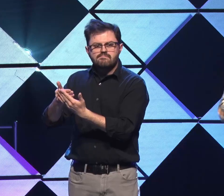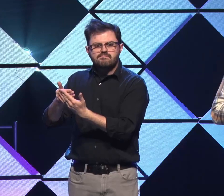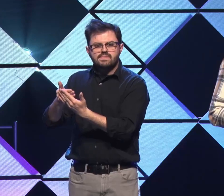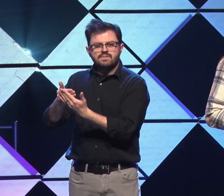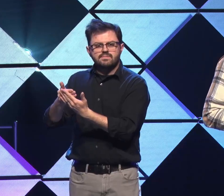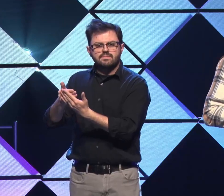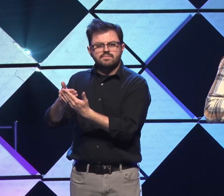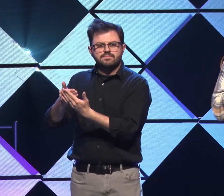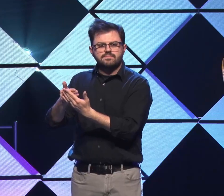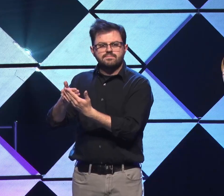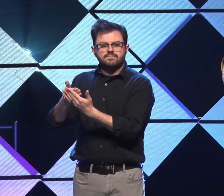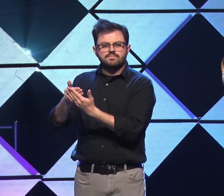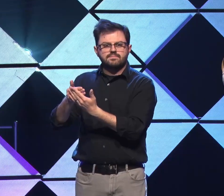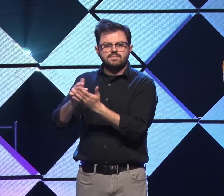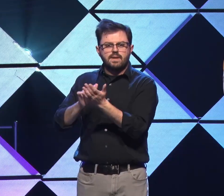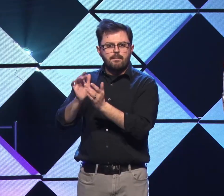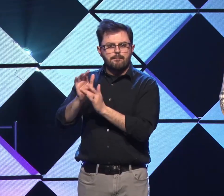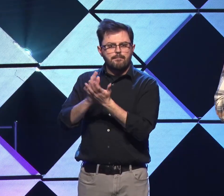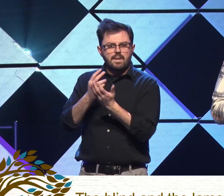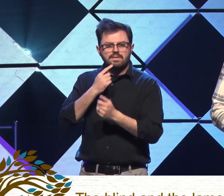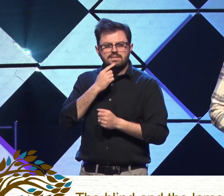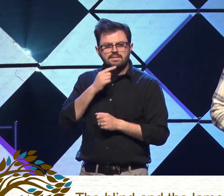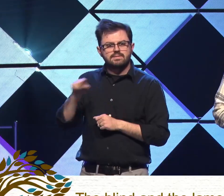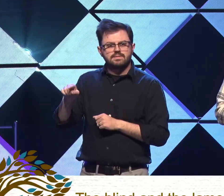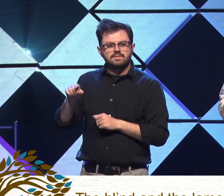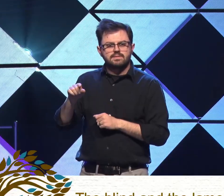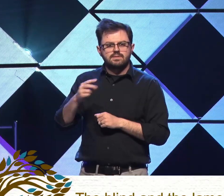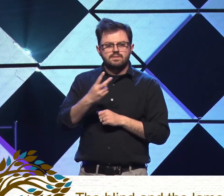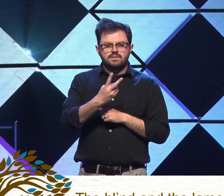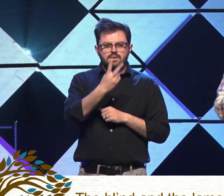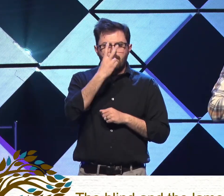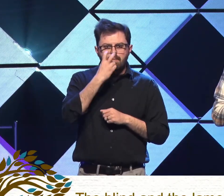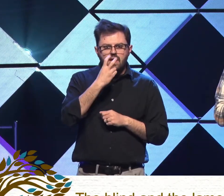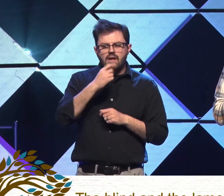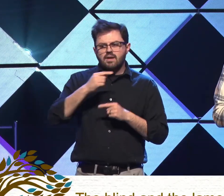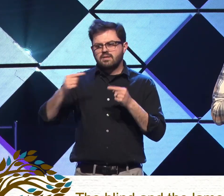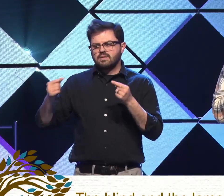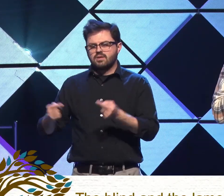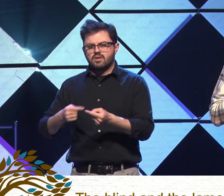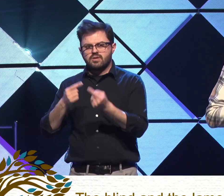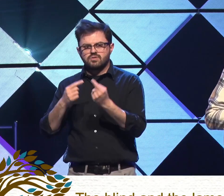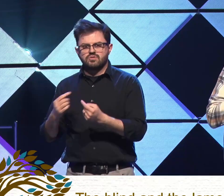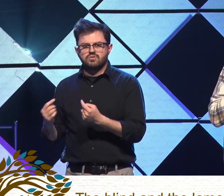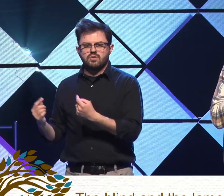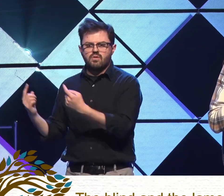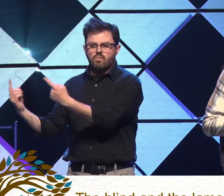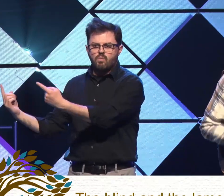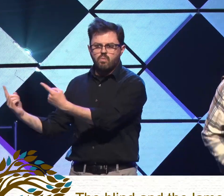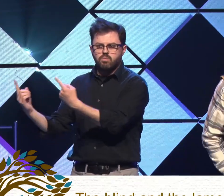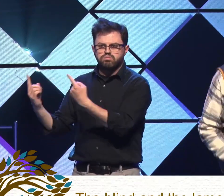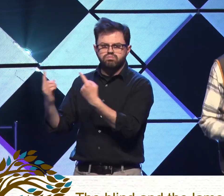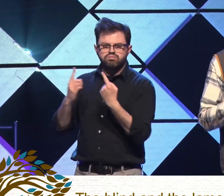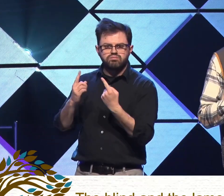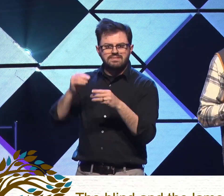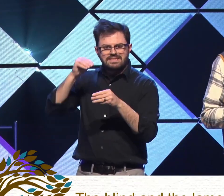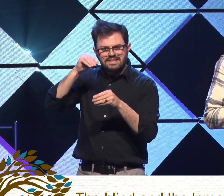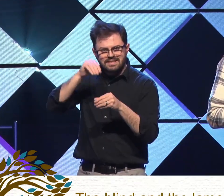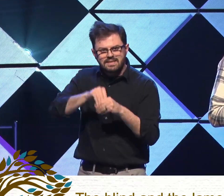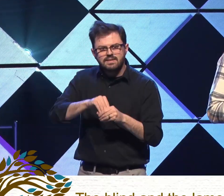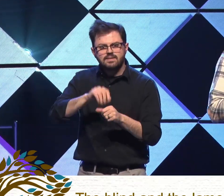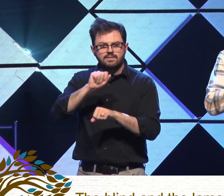it says this, the blind and the lame, they came to him in the